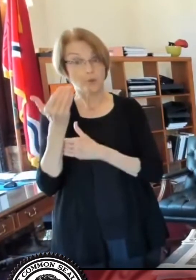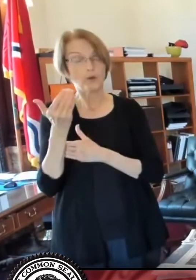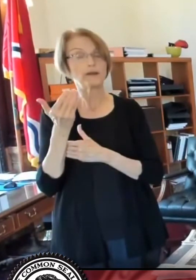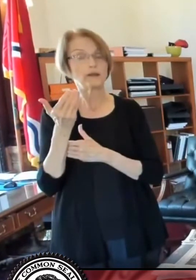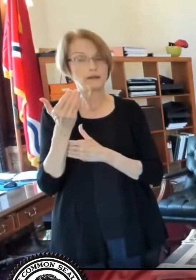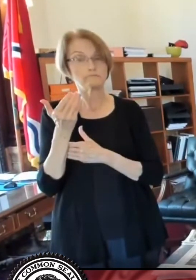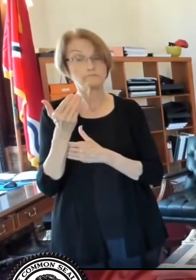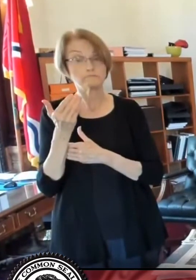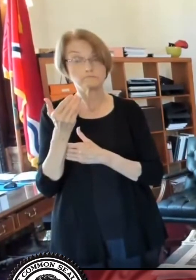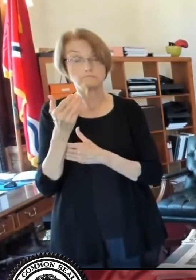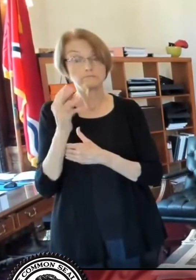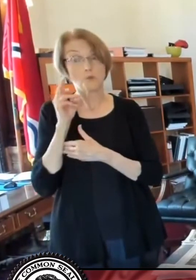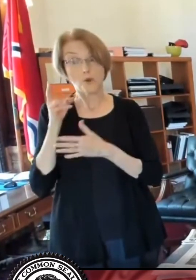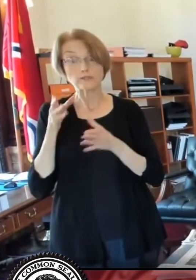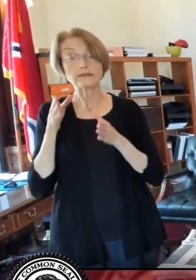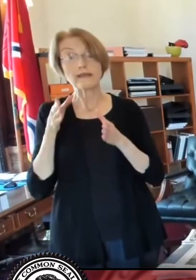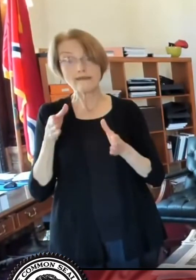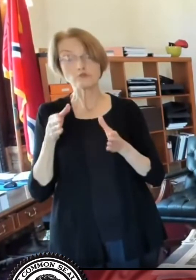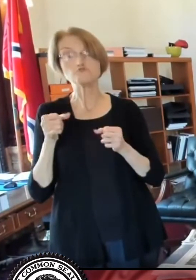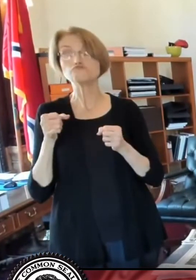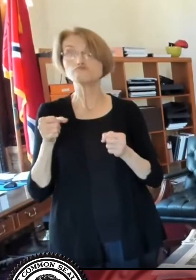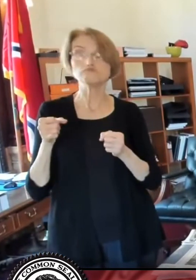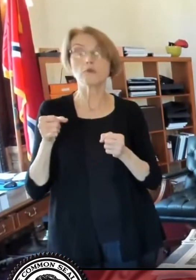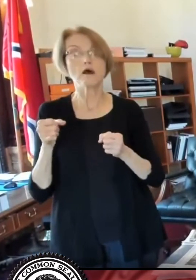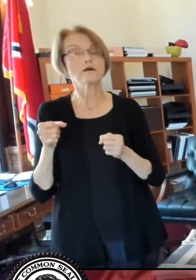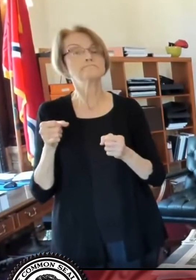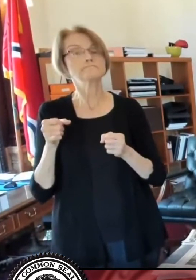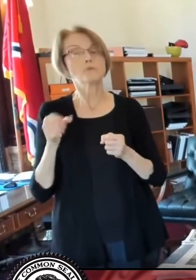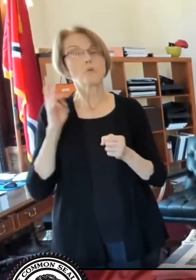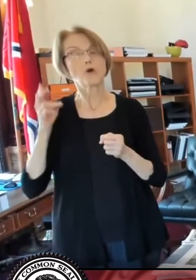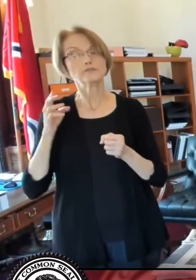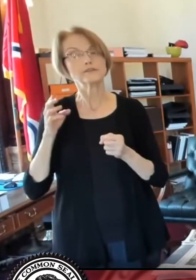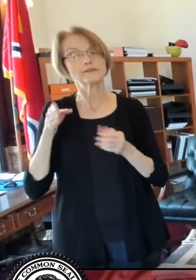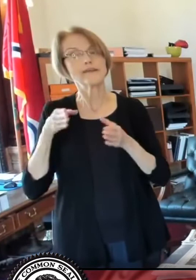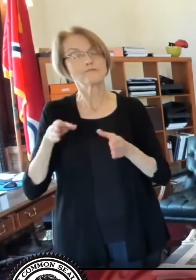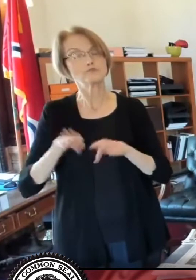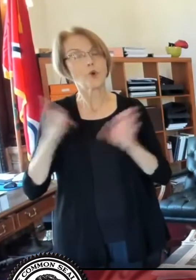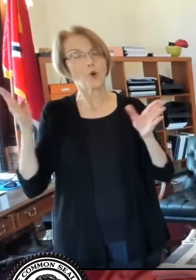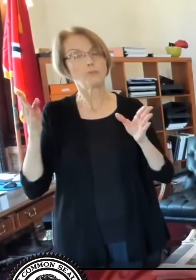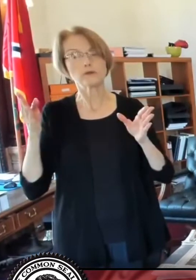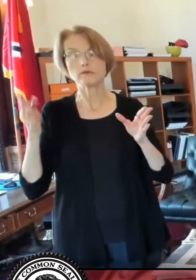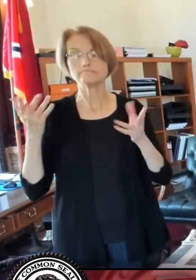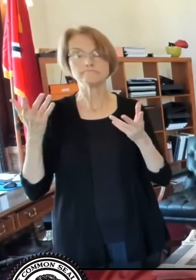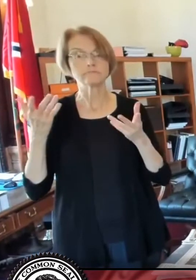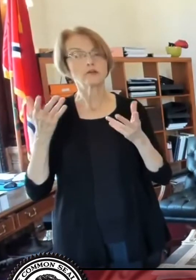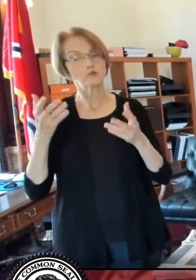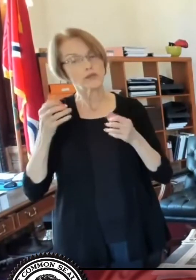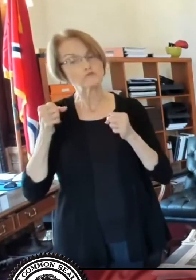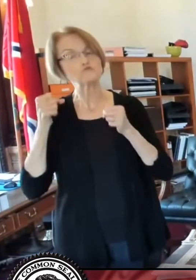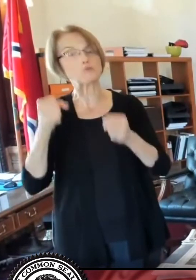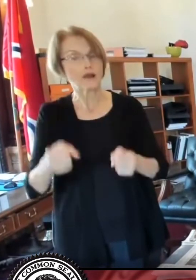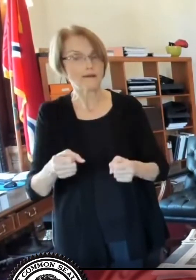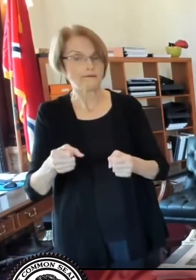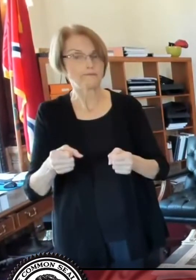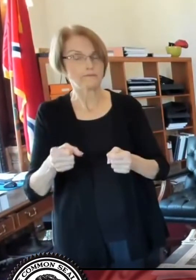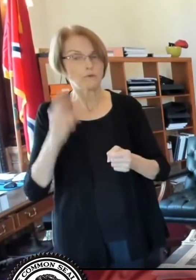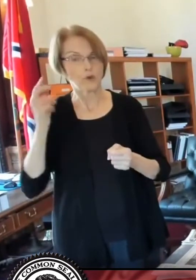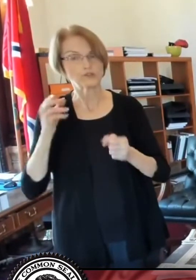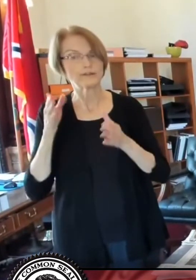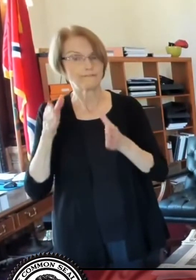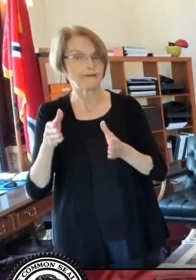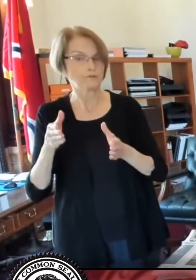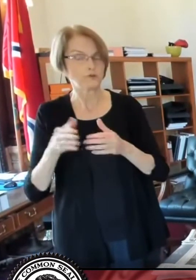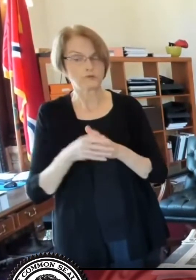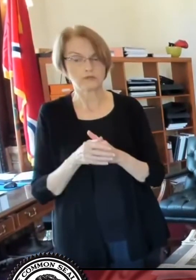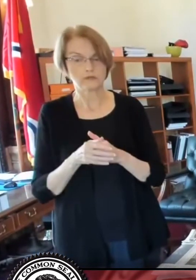and Washington Avenue is open now. If you want to go to lunch there or something like that, you can drive down Washington Avenue. Now on the weekend